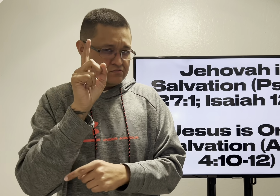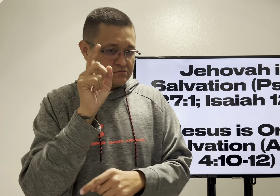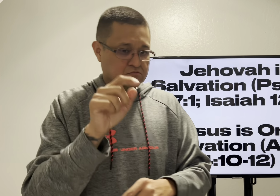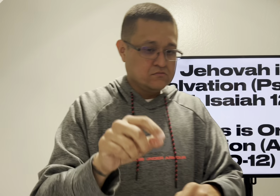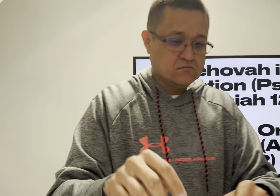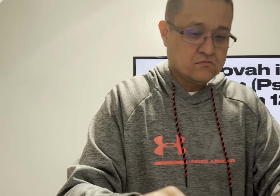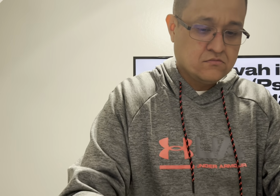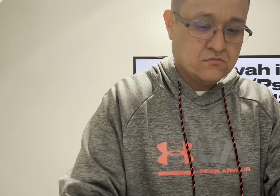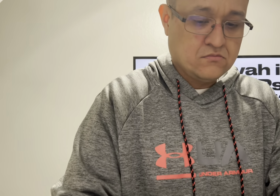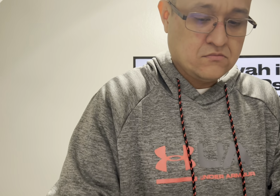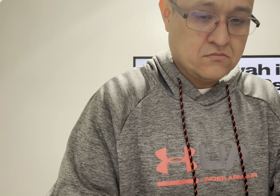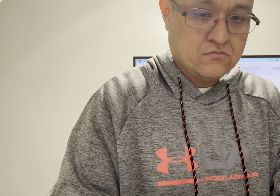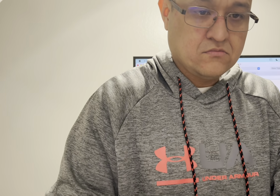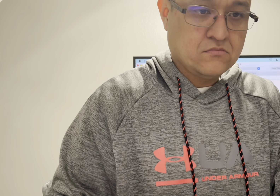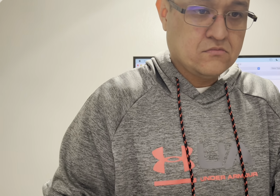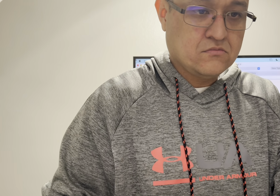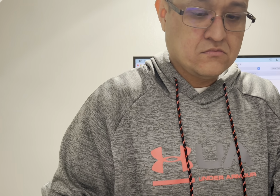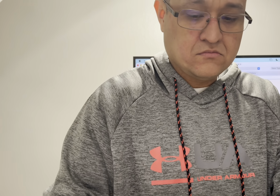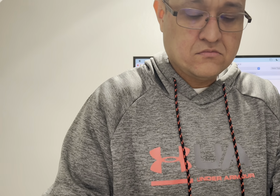through 12. Let's look at that one.